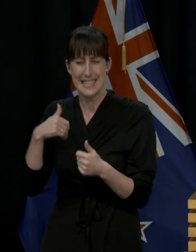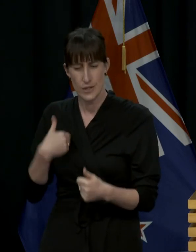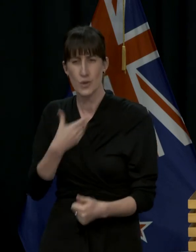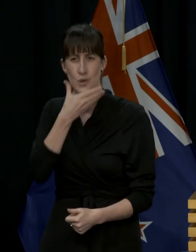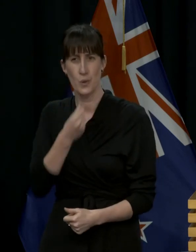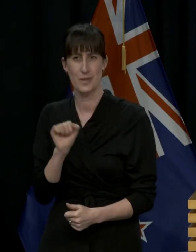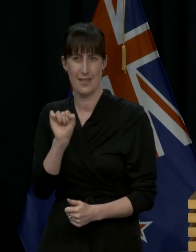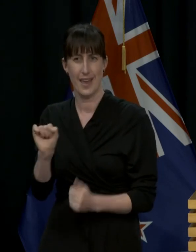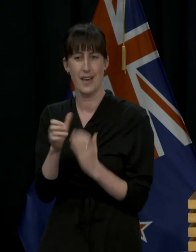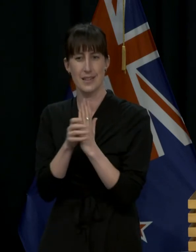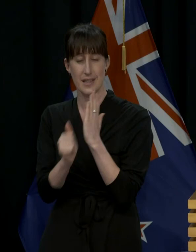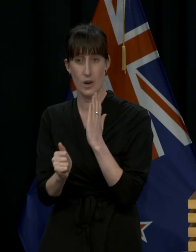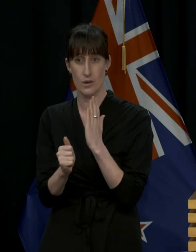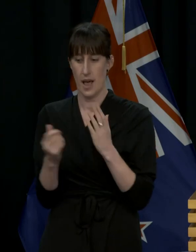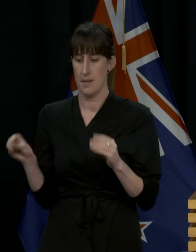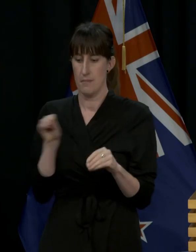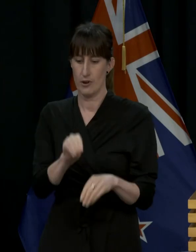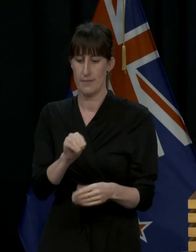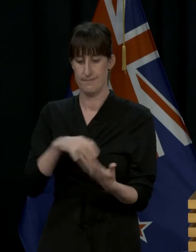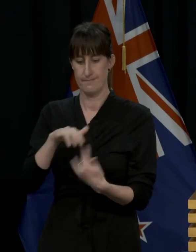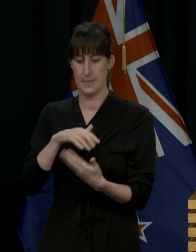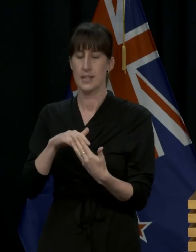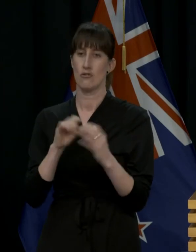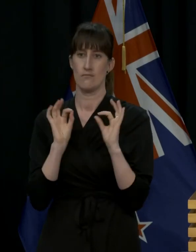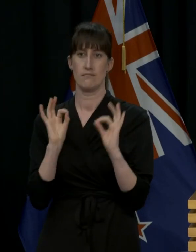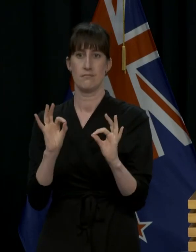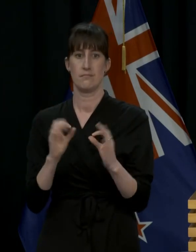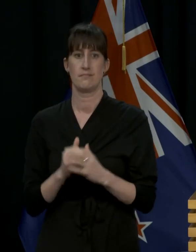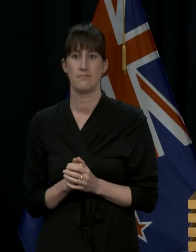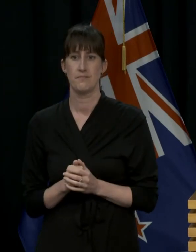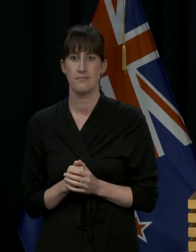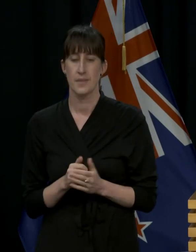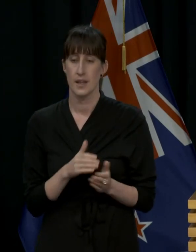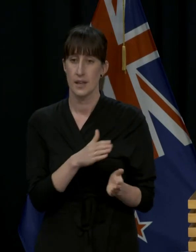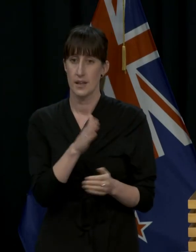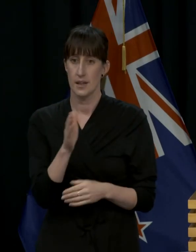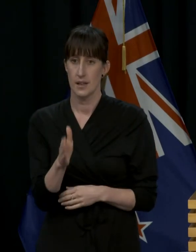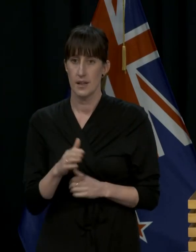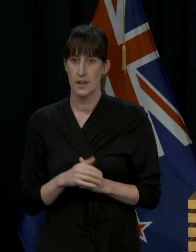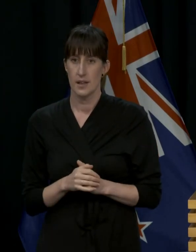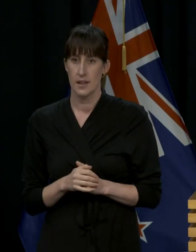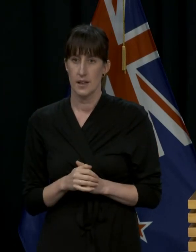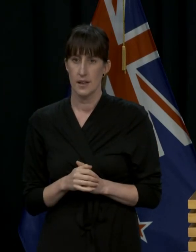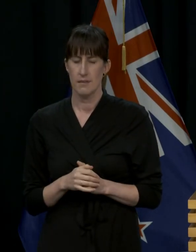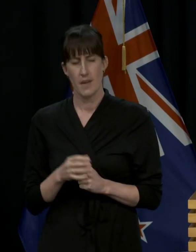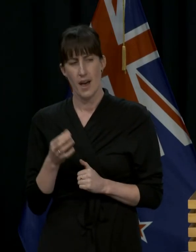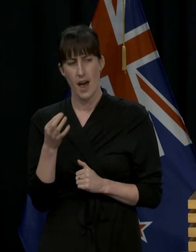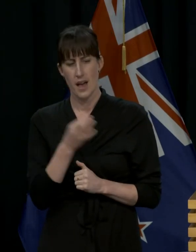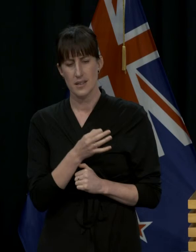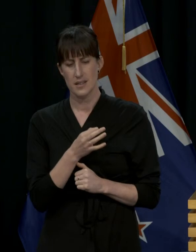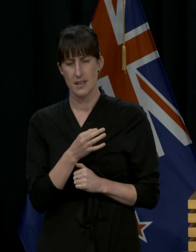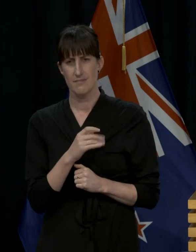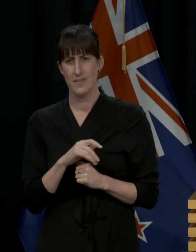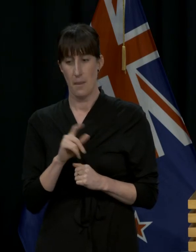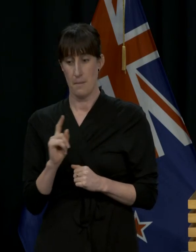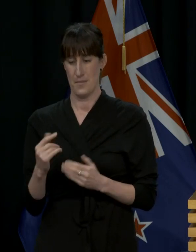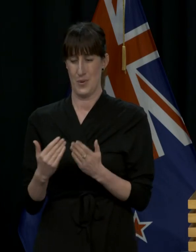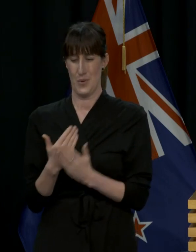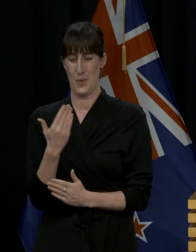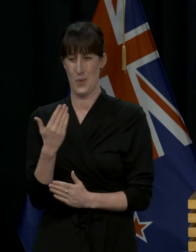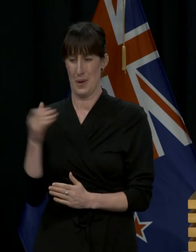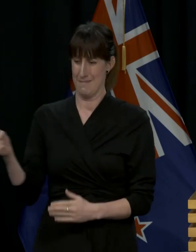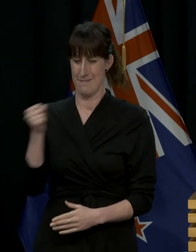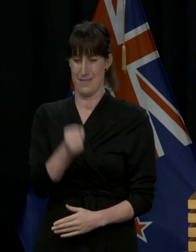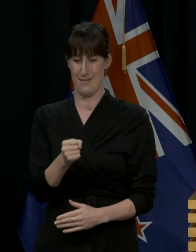the experience, we've got the right mix. Is it fair to throw someone like that? Yeah, sorry. Is it fair to throw someone like that into the deep end?